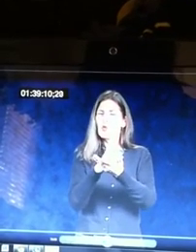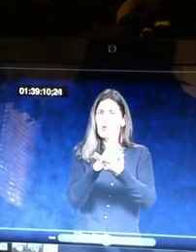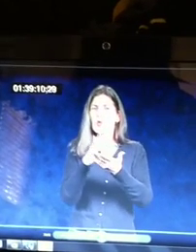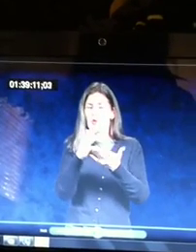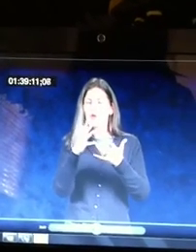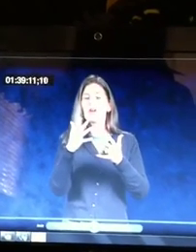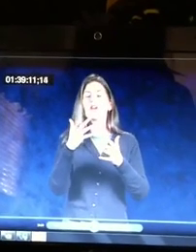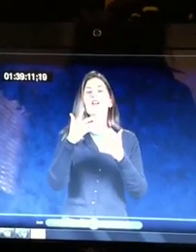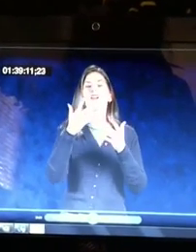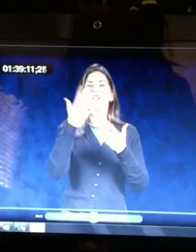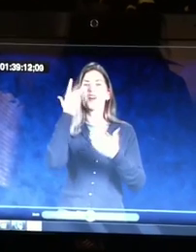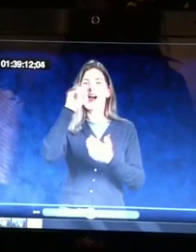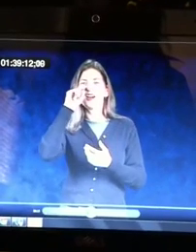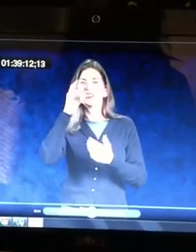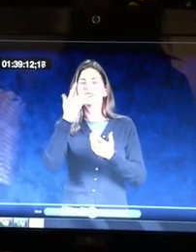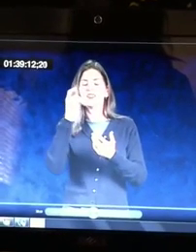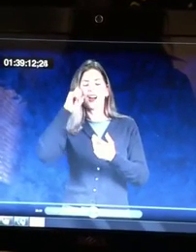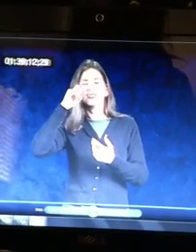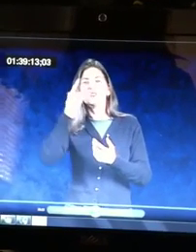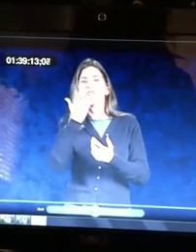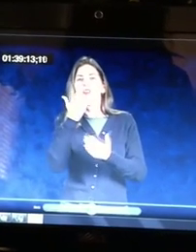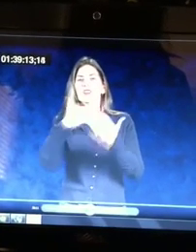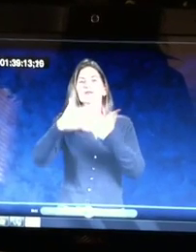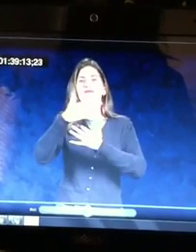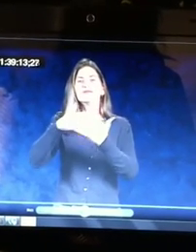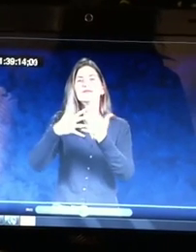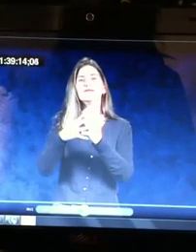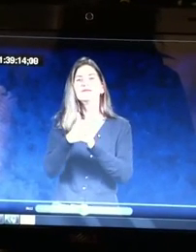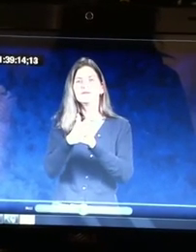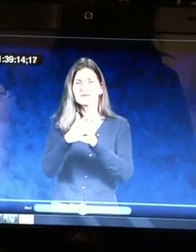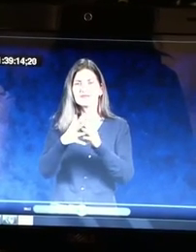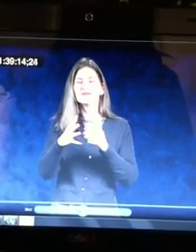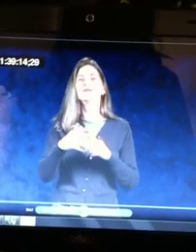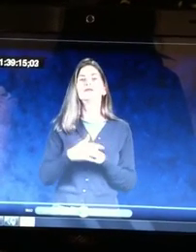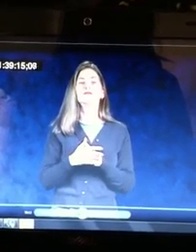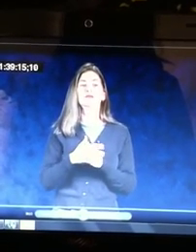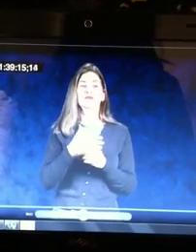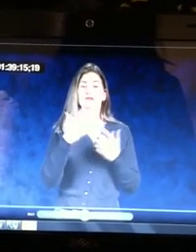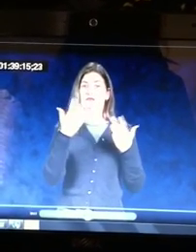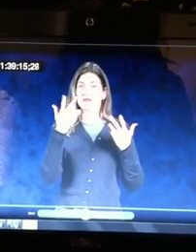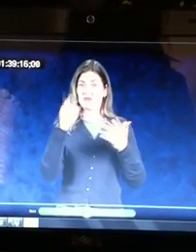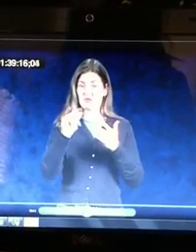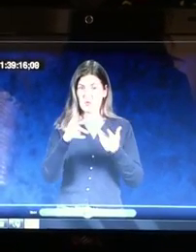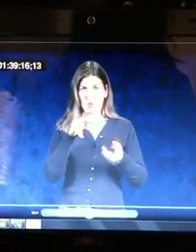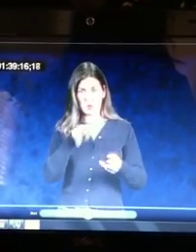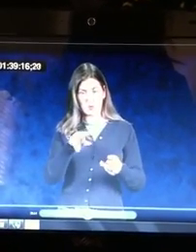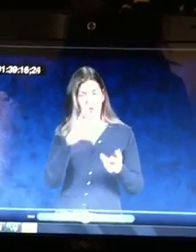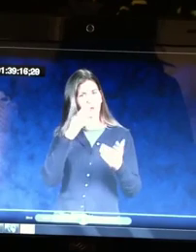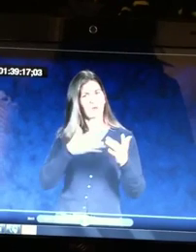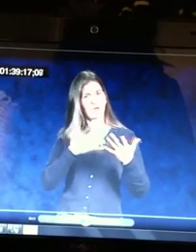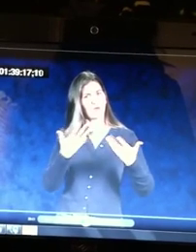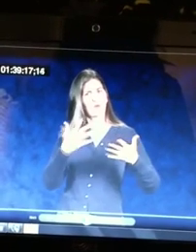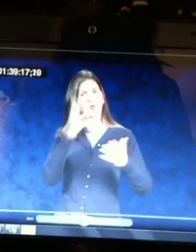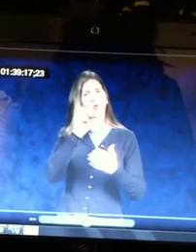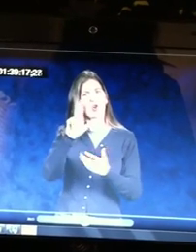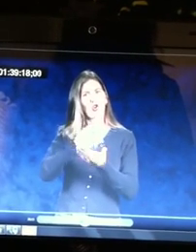So once that's all done, cook it for about 10-15 minutes, and the onions and the potatoes will blend with each